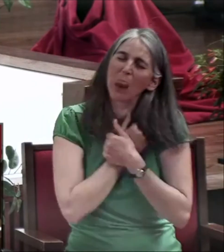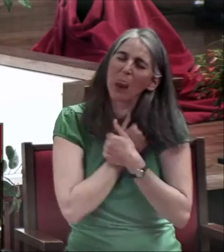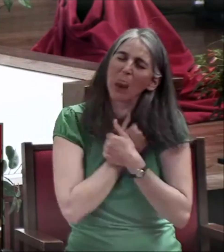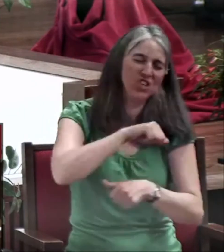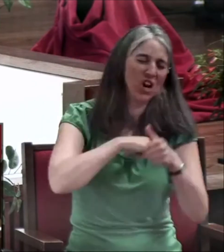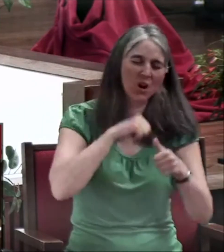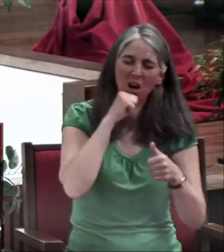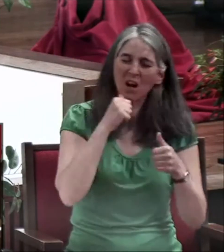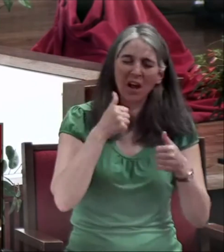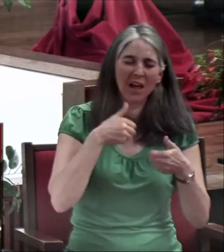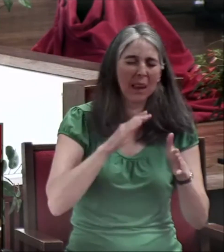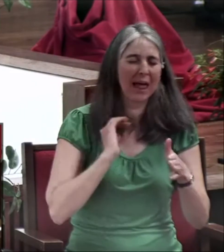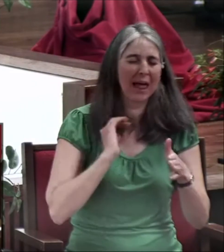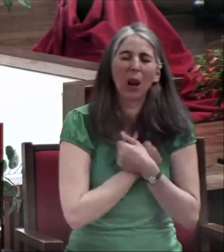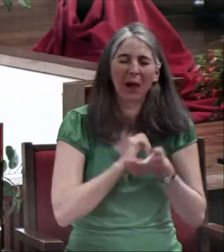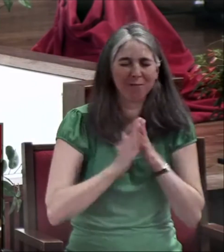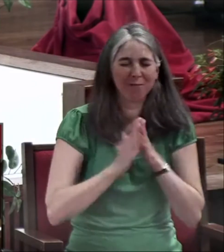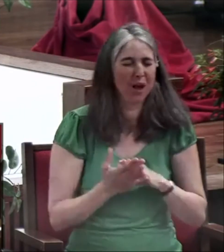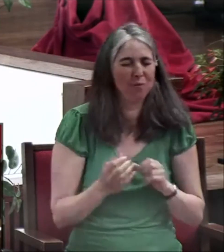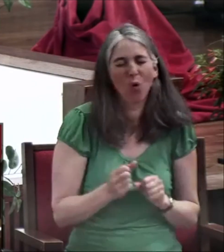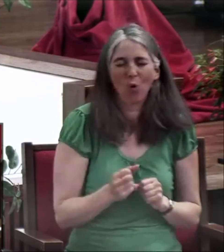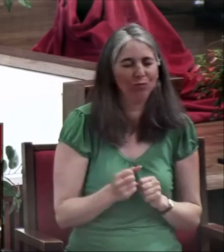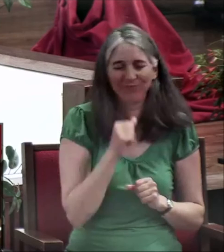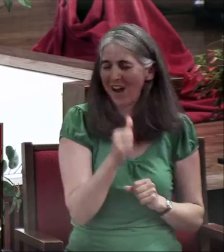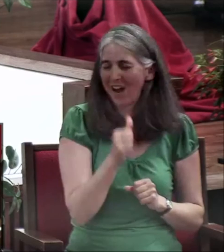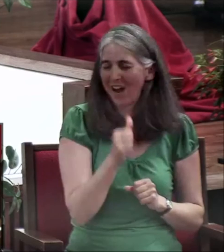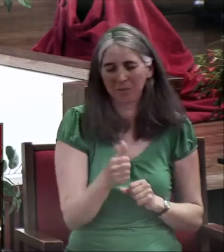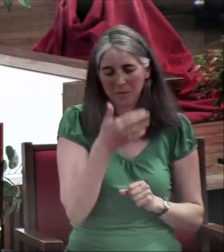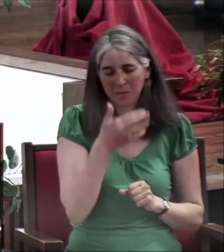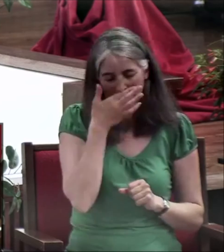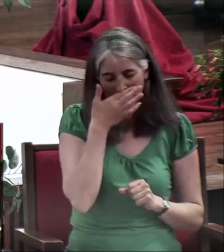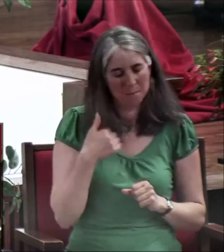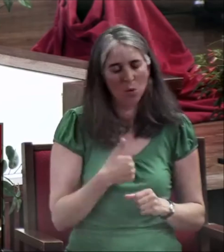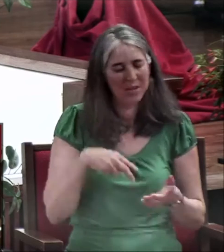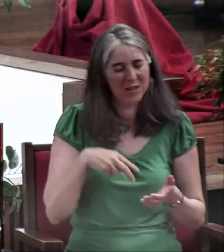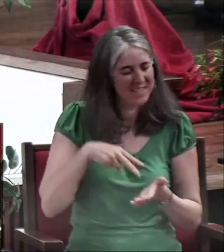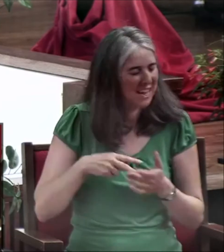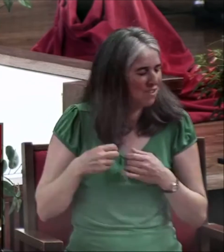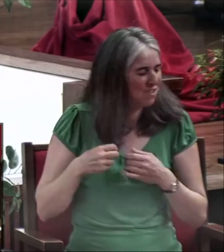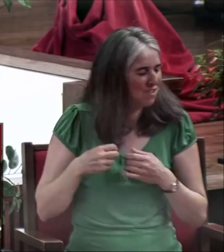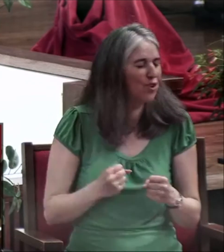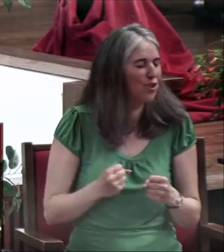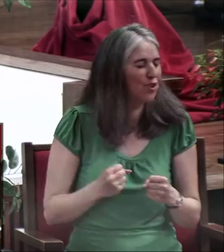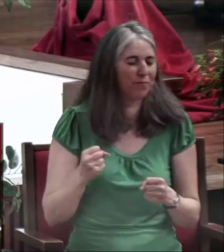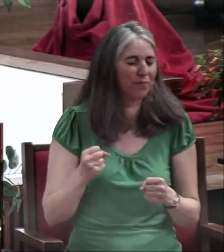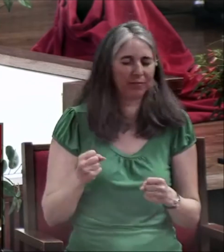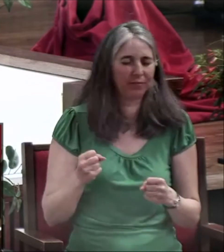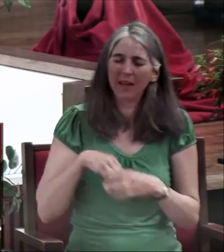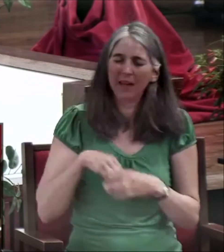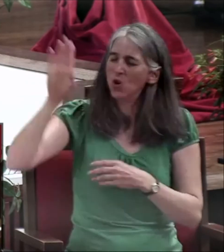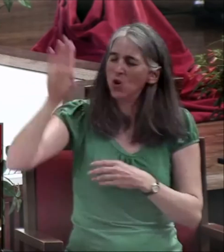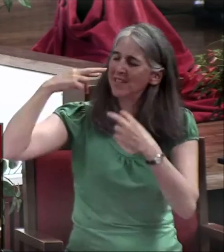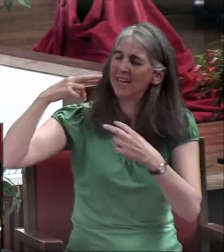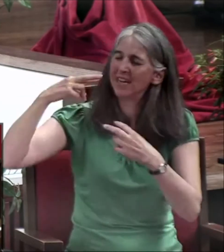our love grow cold, but that we will stand firm in your side, and